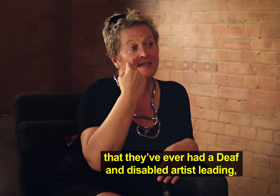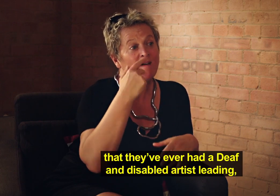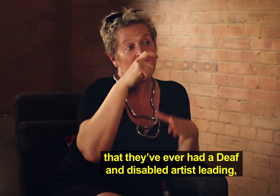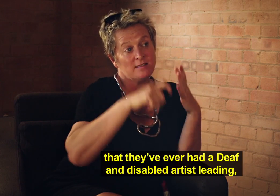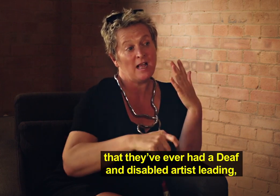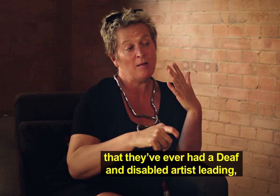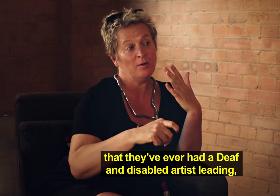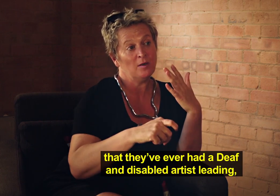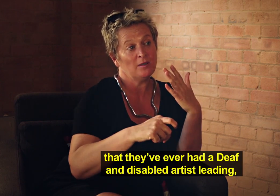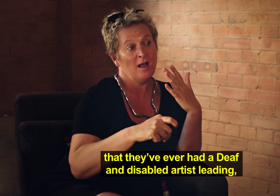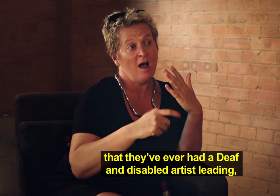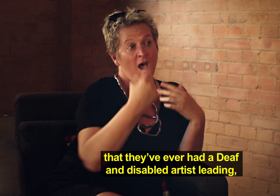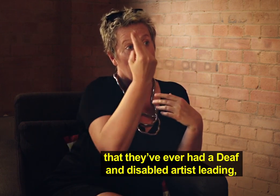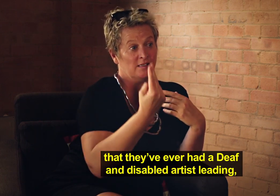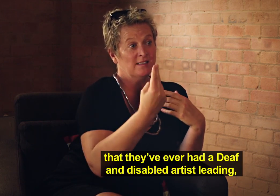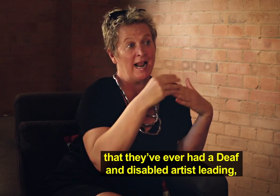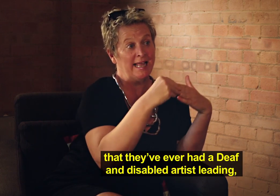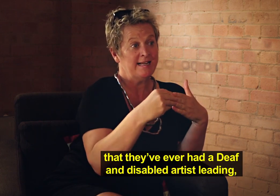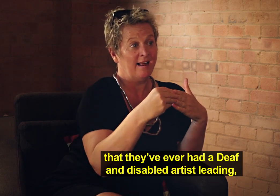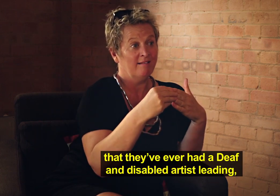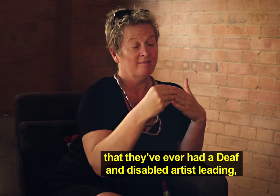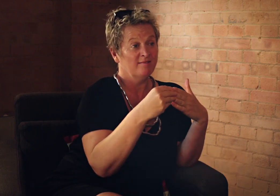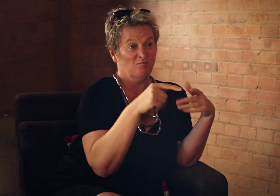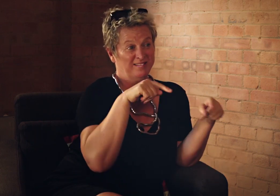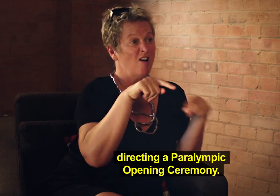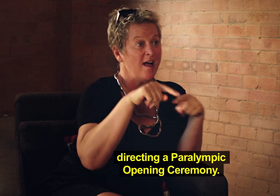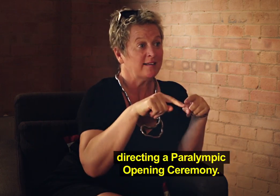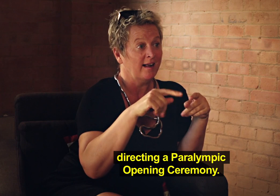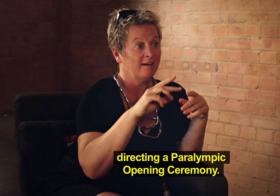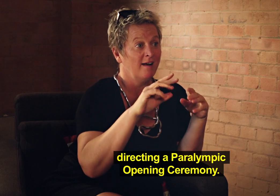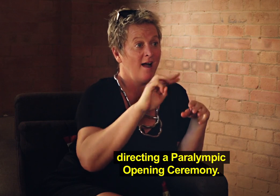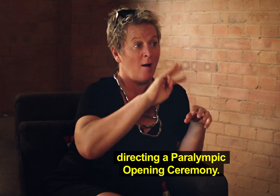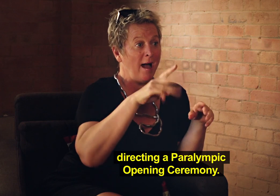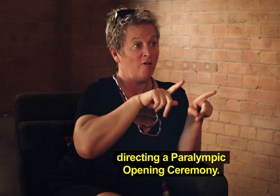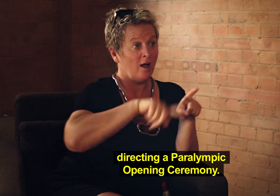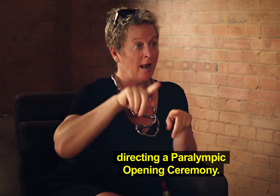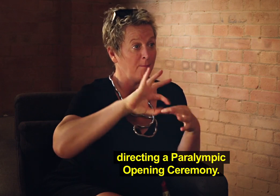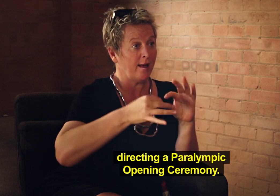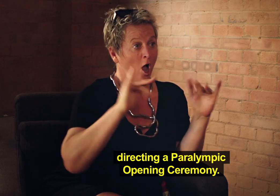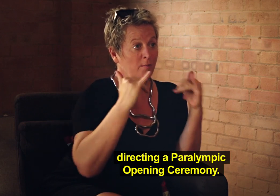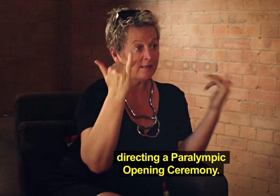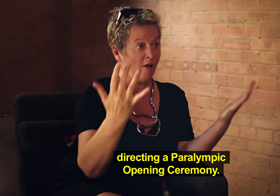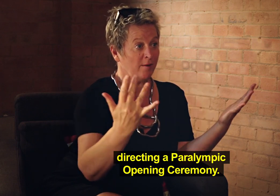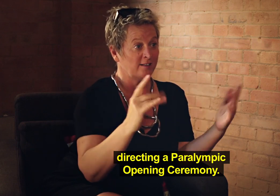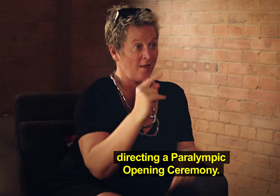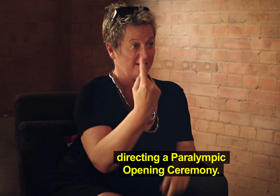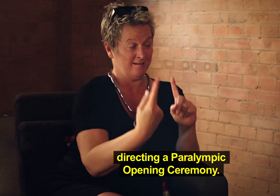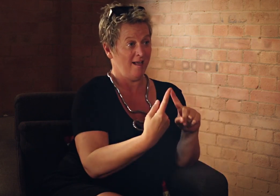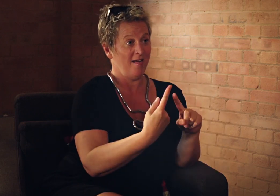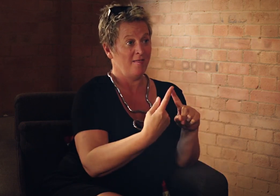deaf and disabled artist leading, directing a Paralympic opening ceremony. So